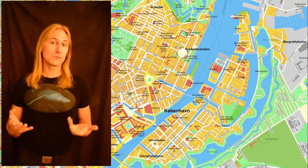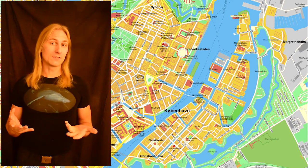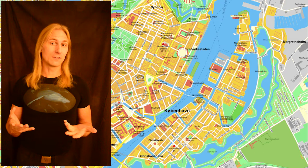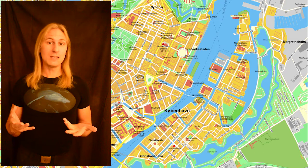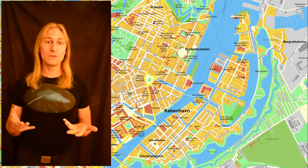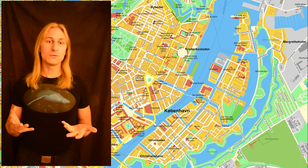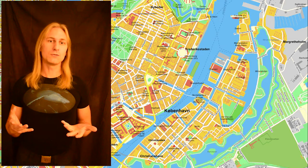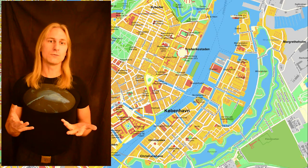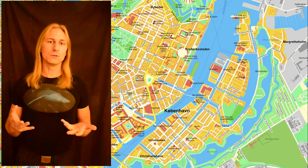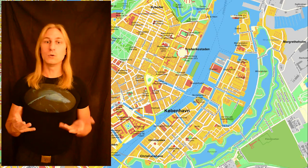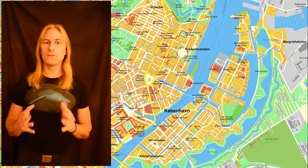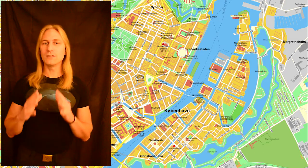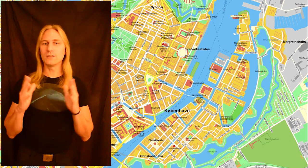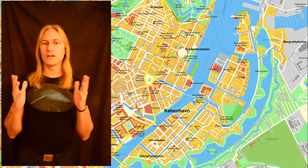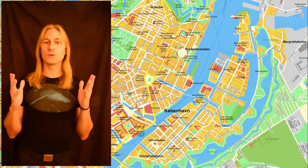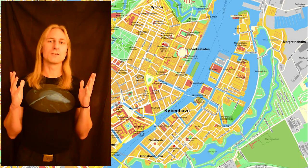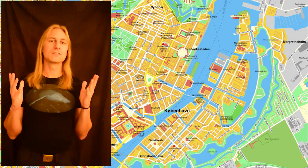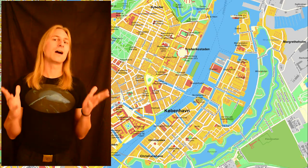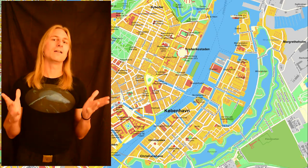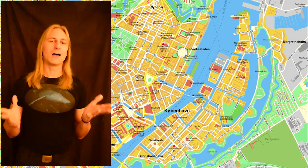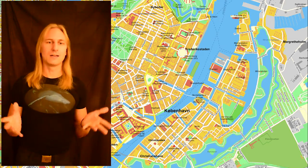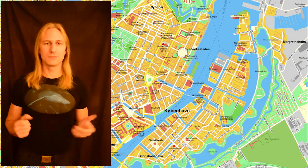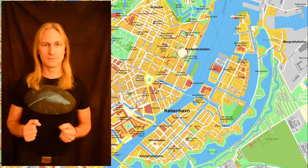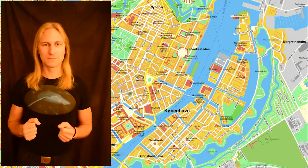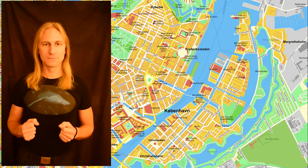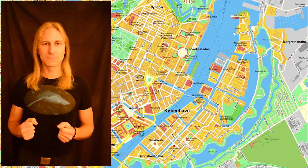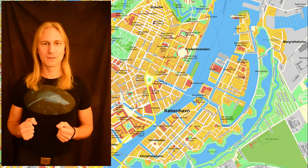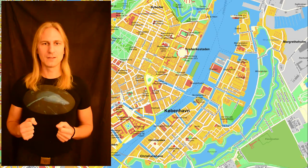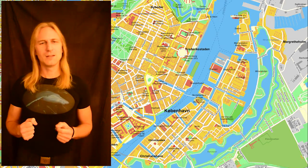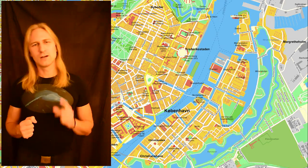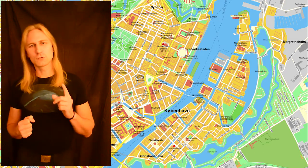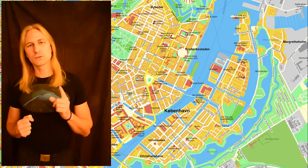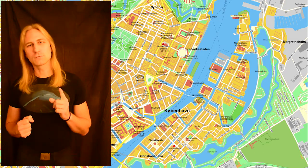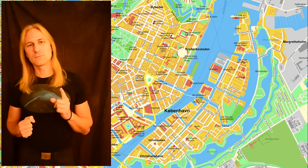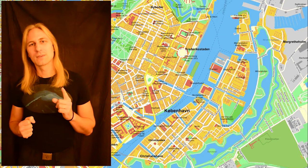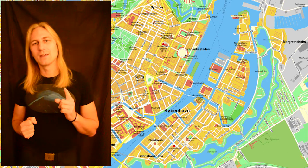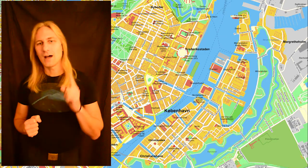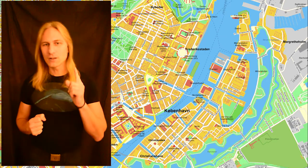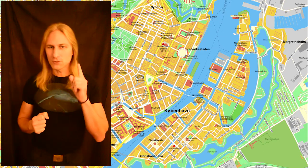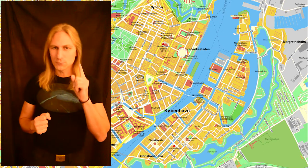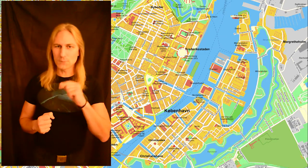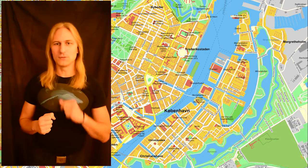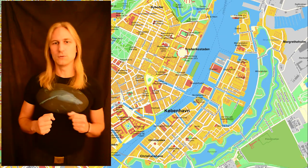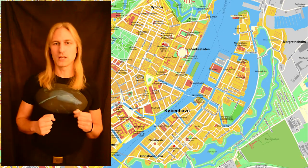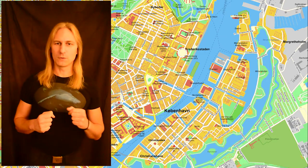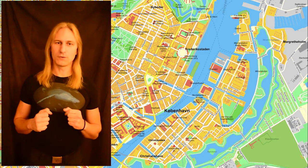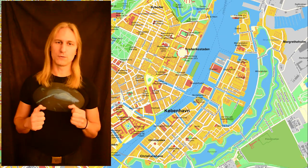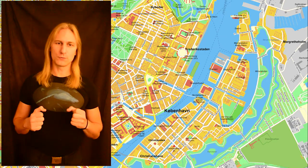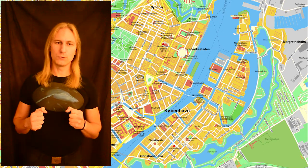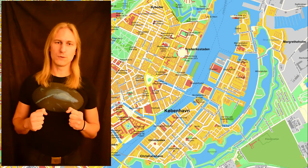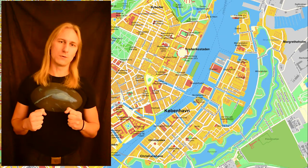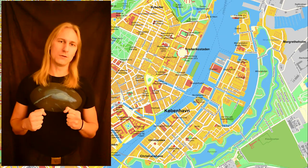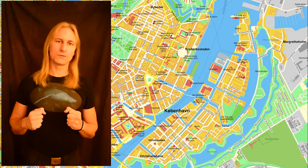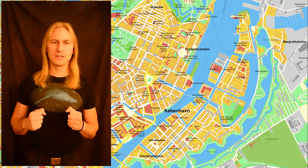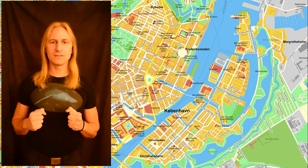will be interesting even to those of you who have lived here your entire lives. Of course, I can't promise you that I will follow